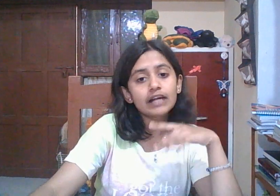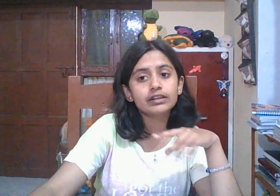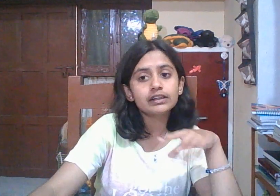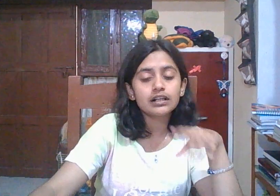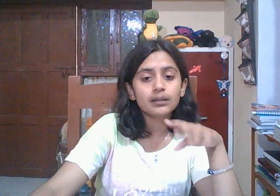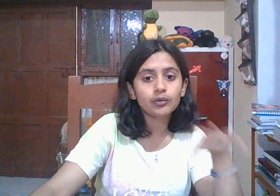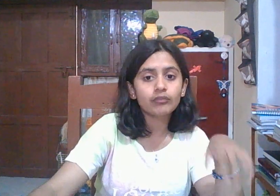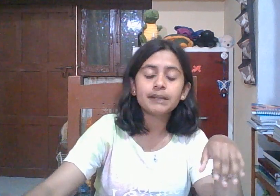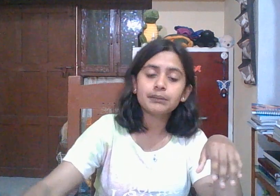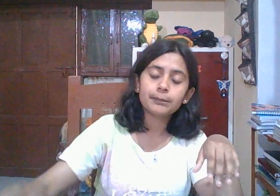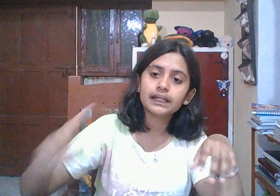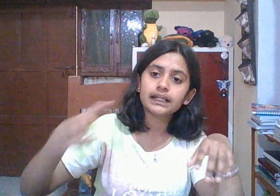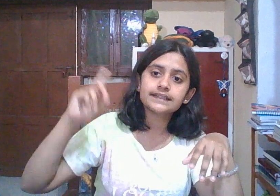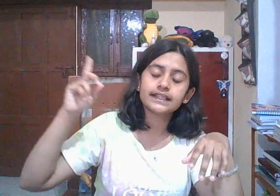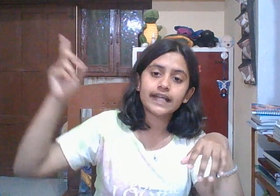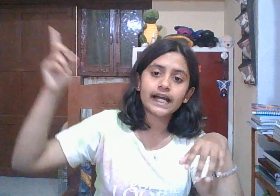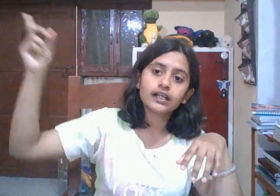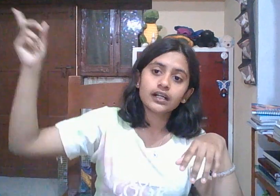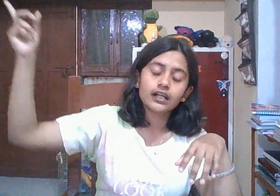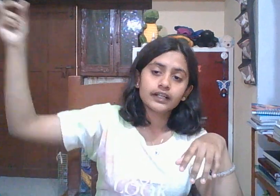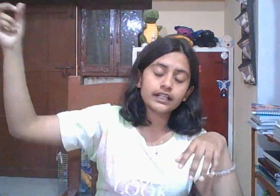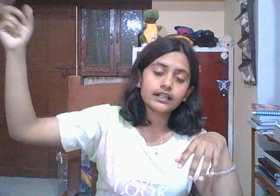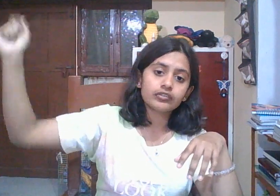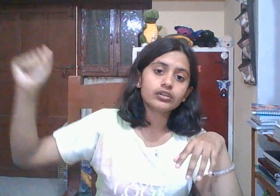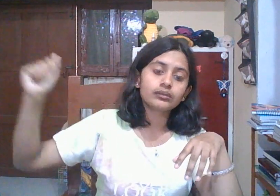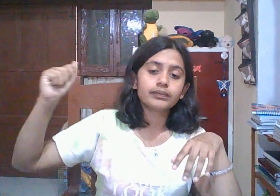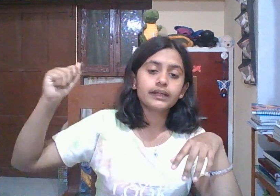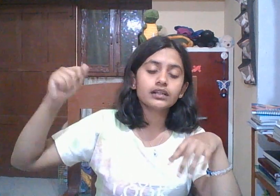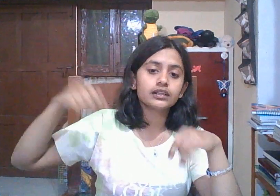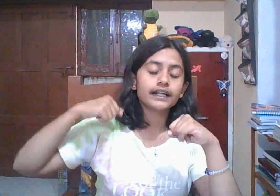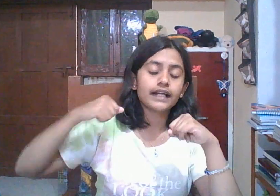will provide my playlist in that. Here it will be red I